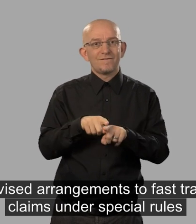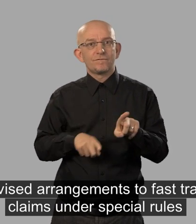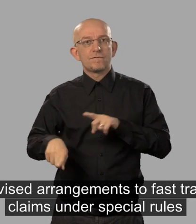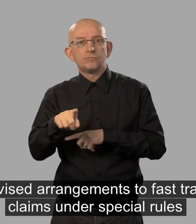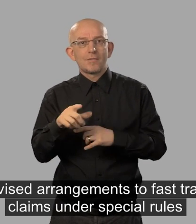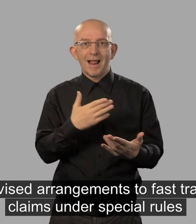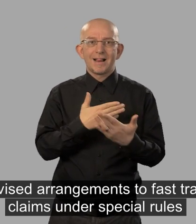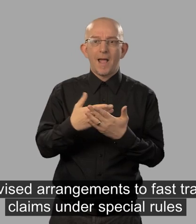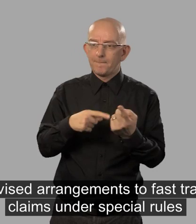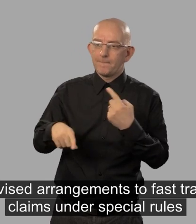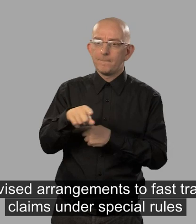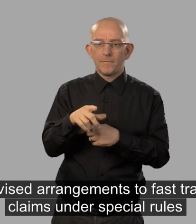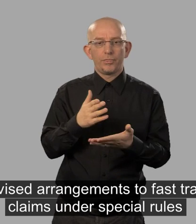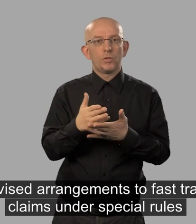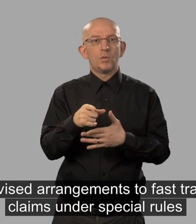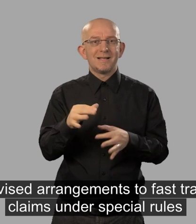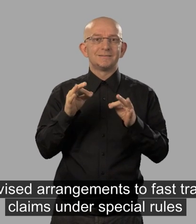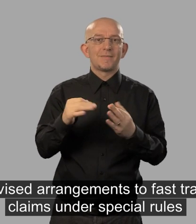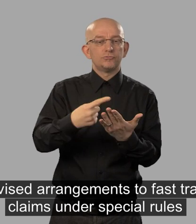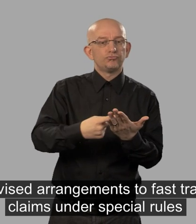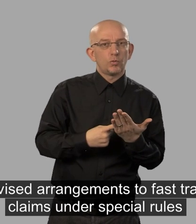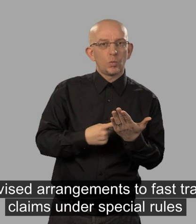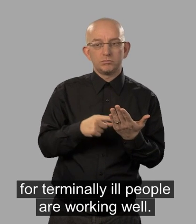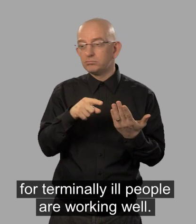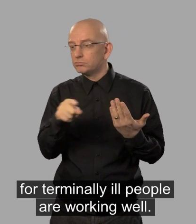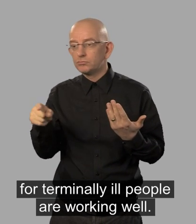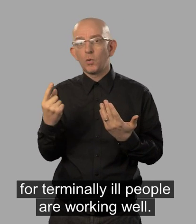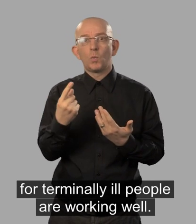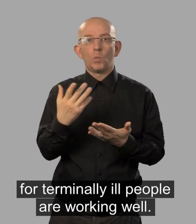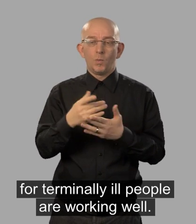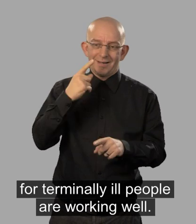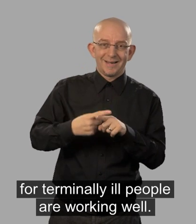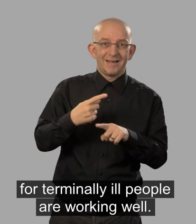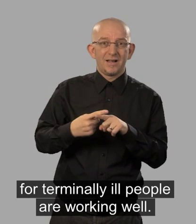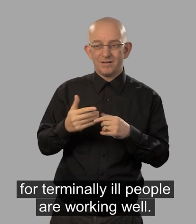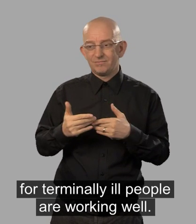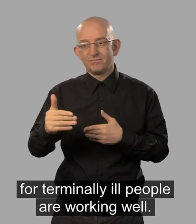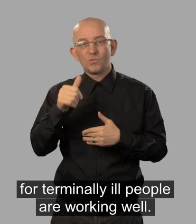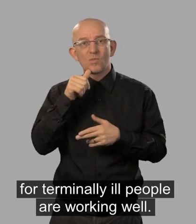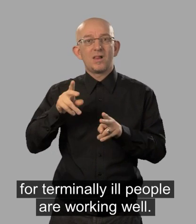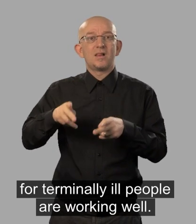Revised arrangements to fast-track claims under special rules for terminally ill people are working well.